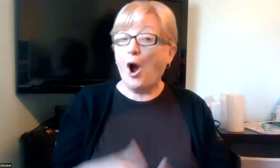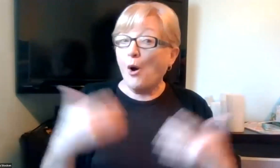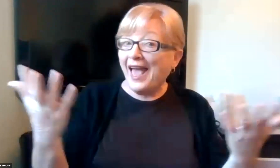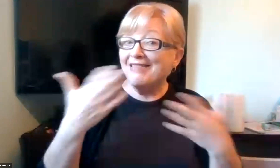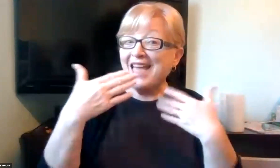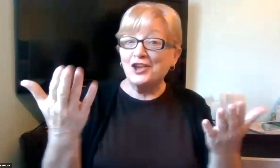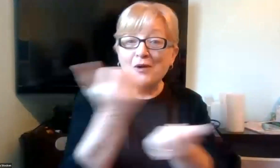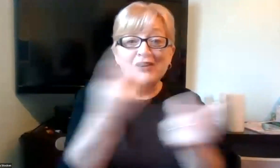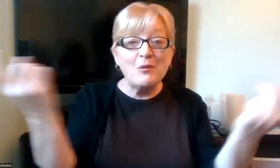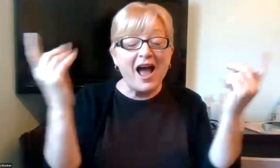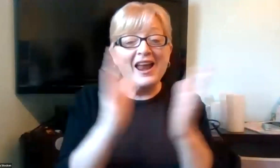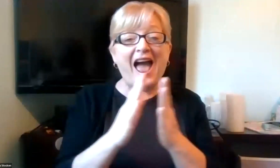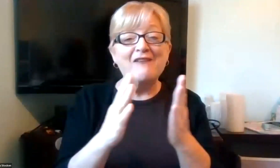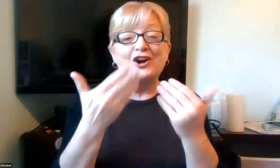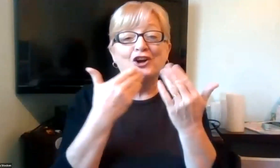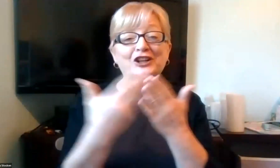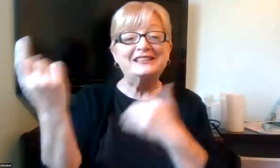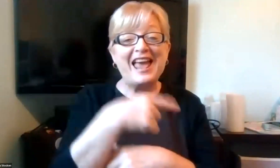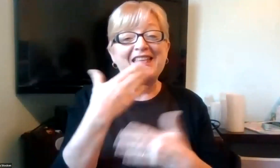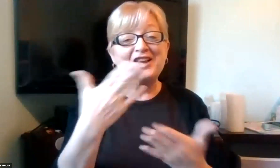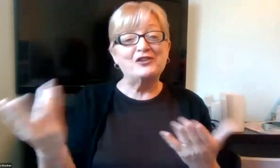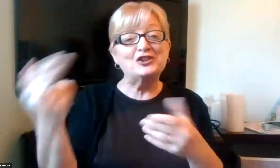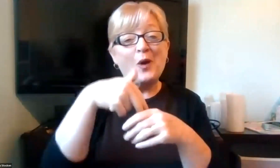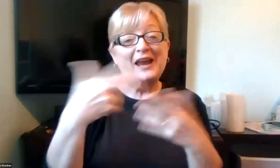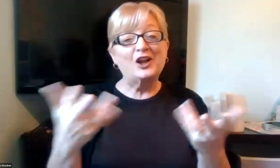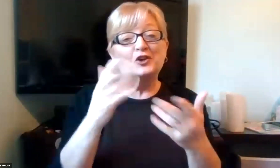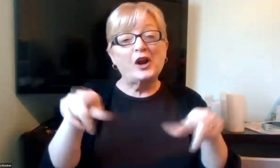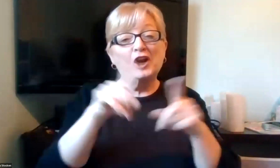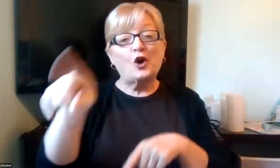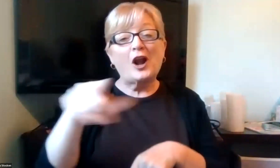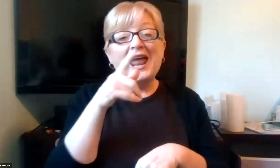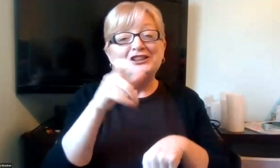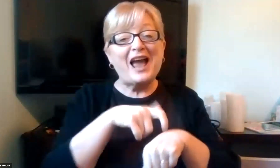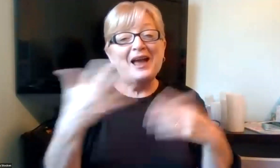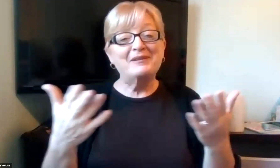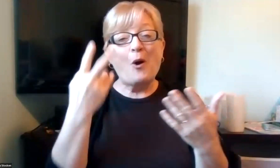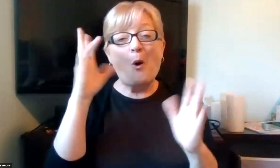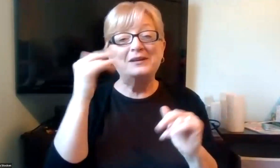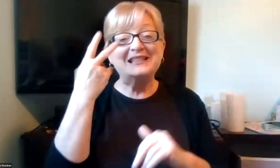everyone. Have a wonderful rest of your day. Thank you for joining us on your lunch hour. We hope to see you soon.